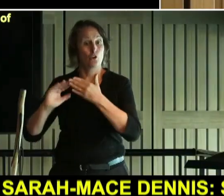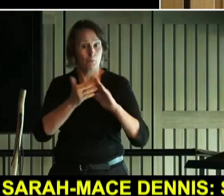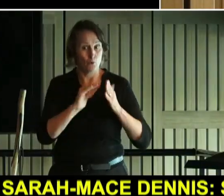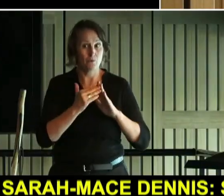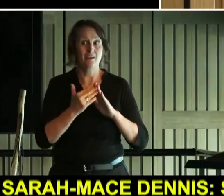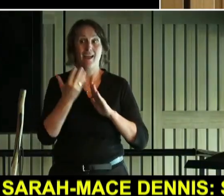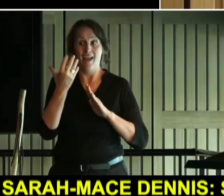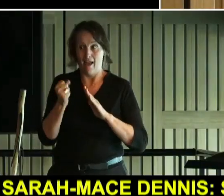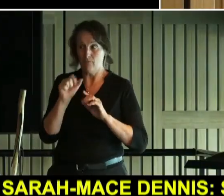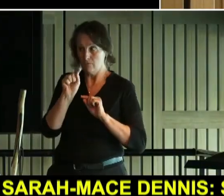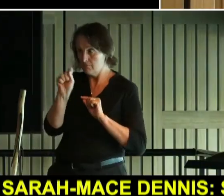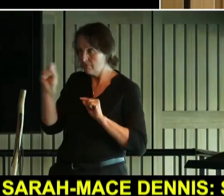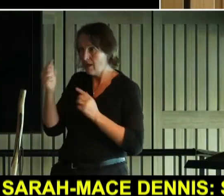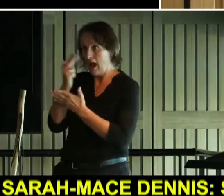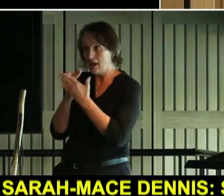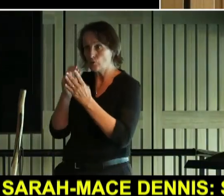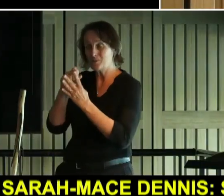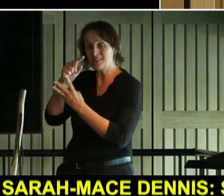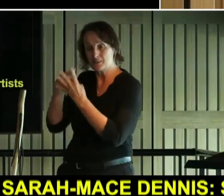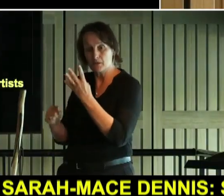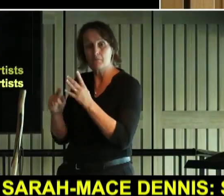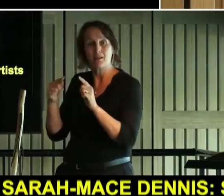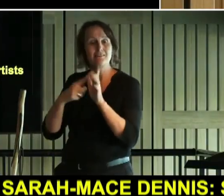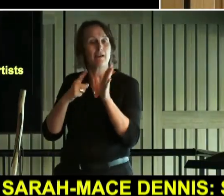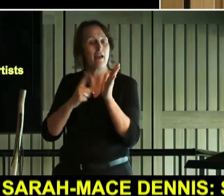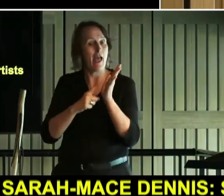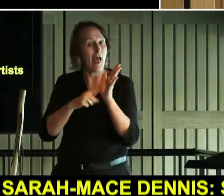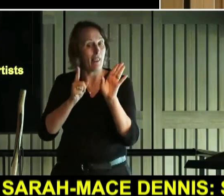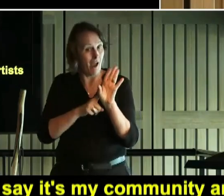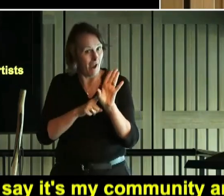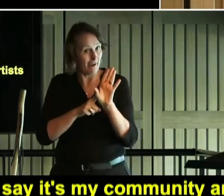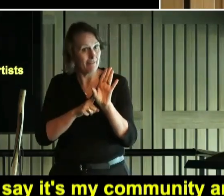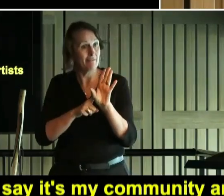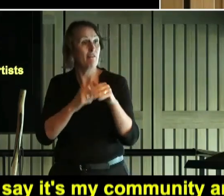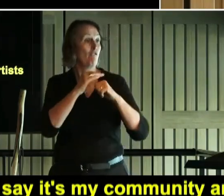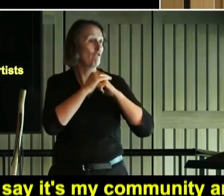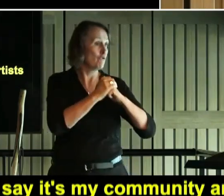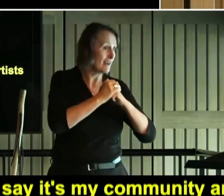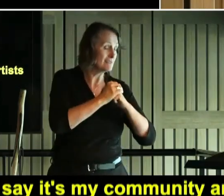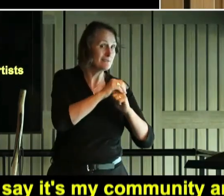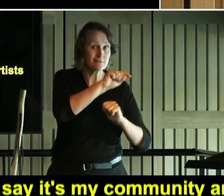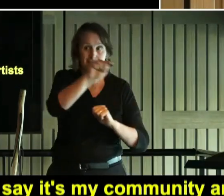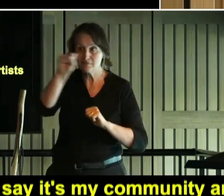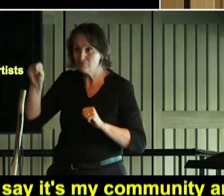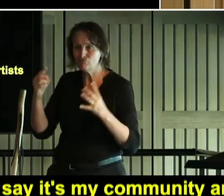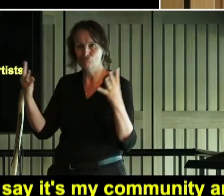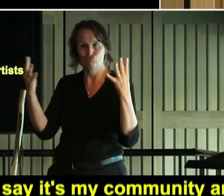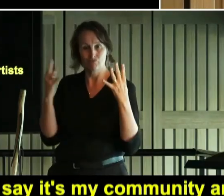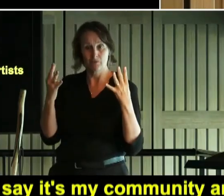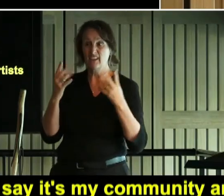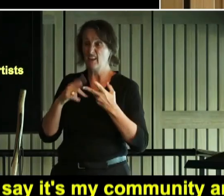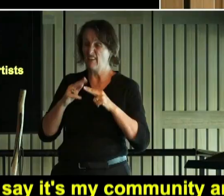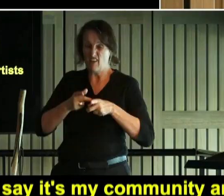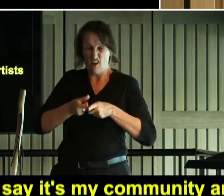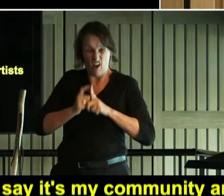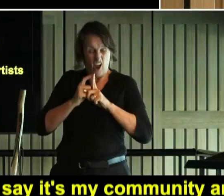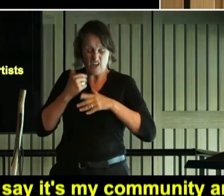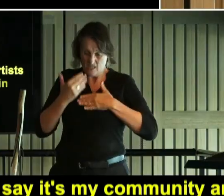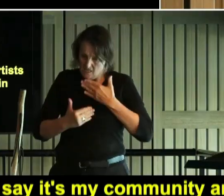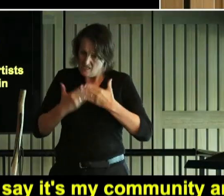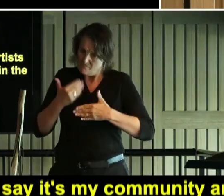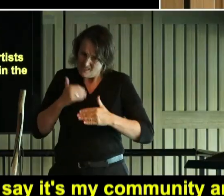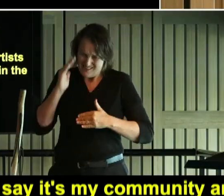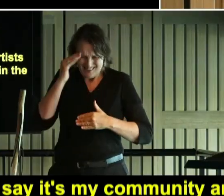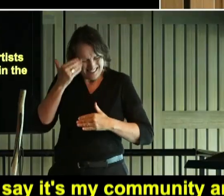does have artists with disabilities, but also allies, friends, And in the really hard times I've had where